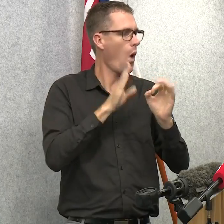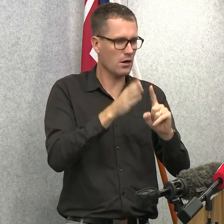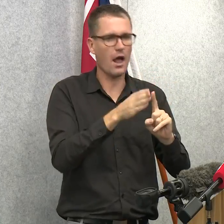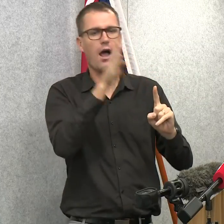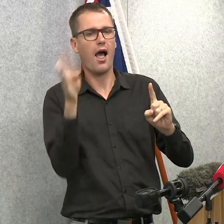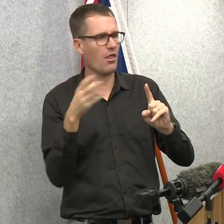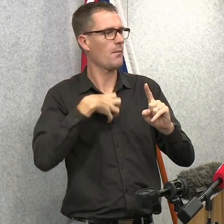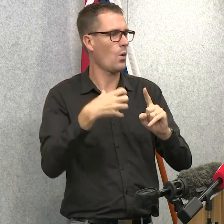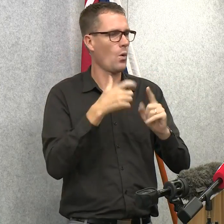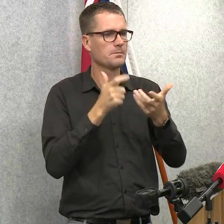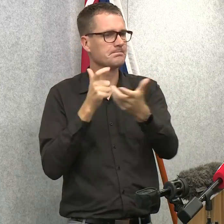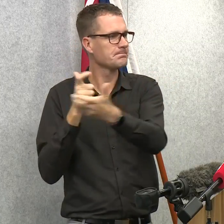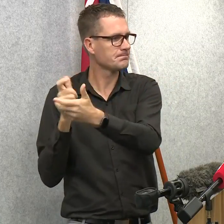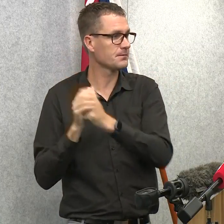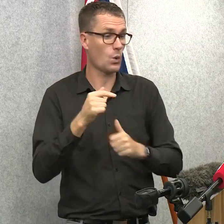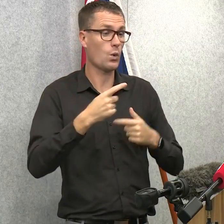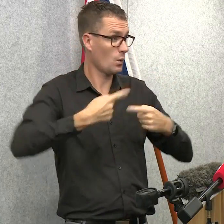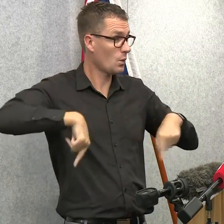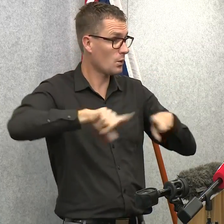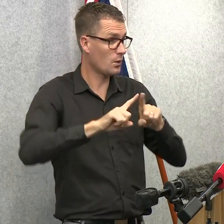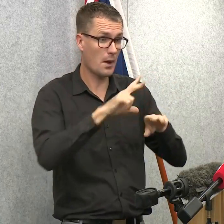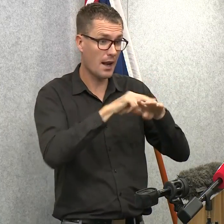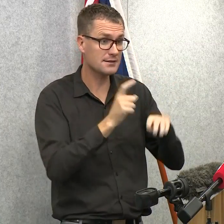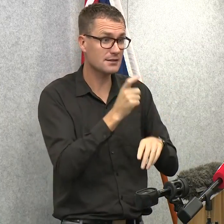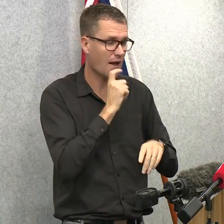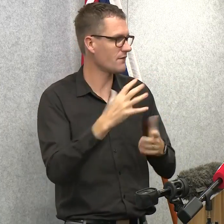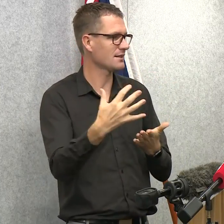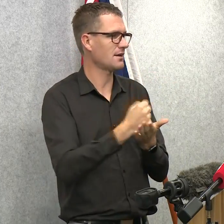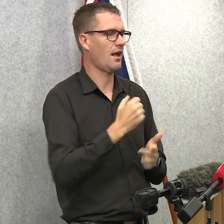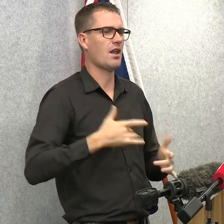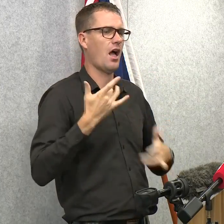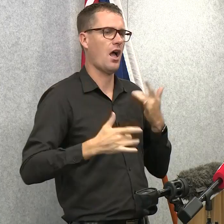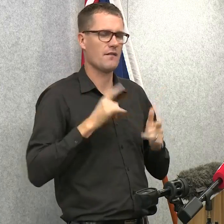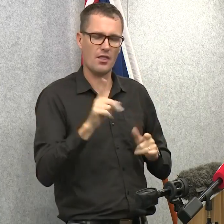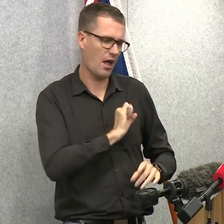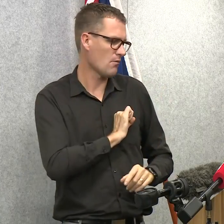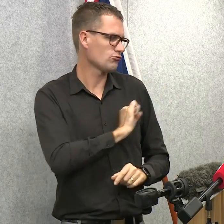saved by our staff, courageous in their intervention.